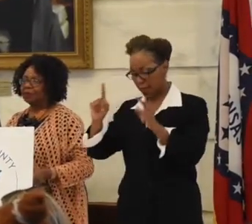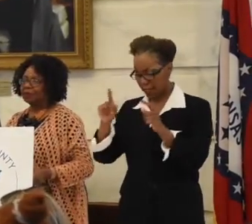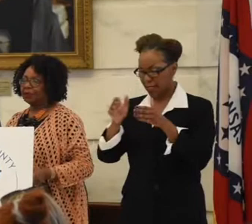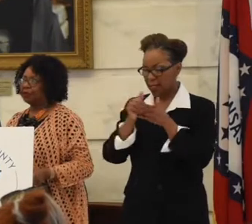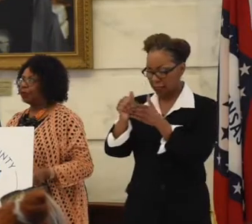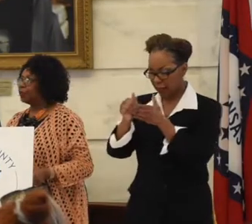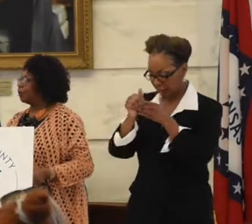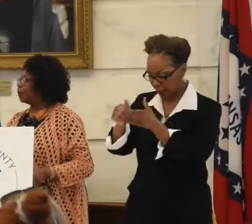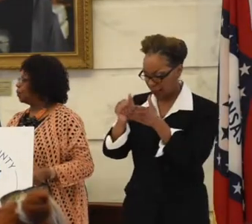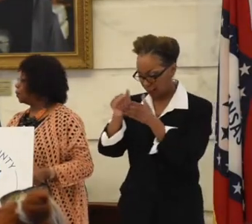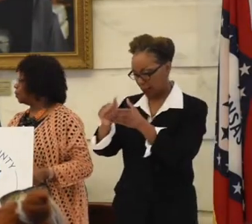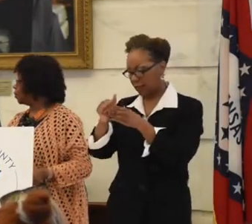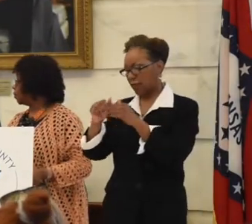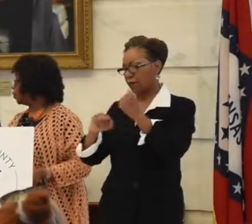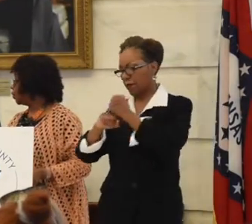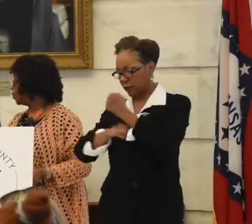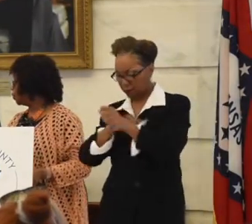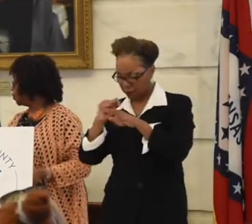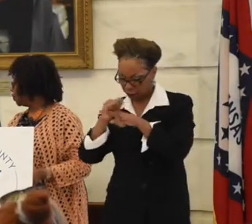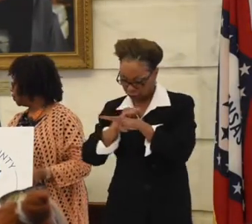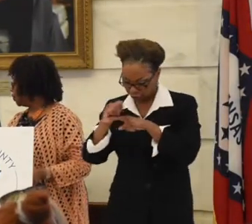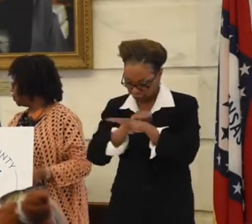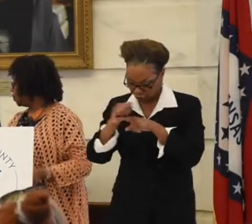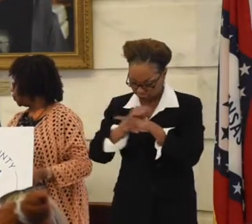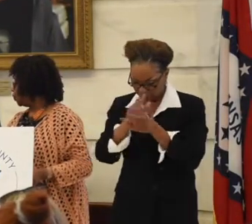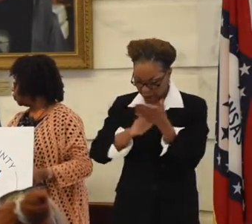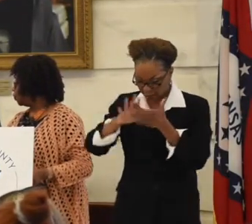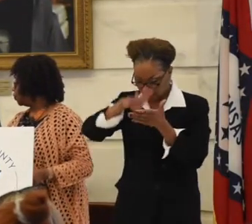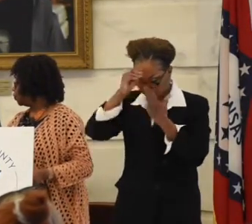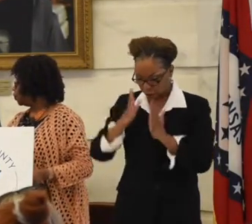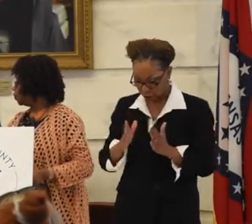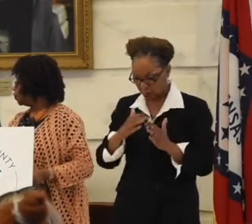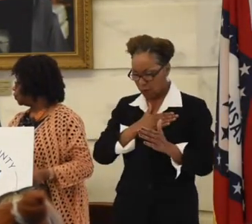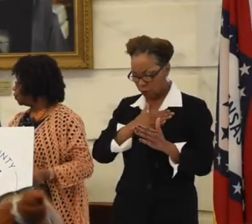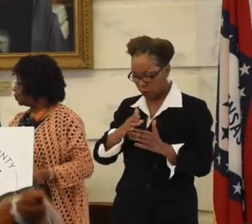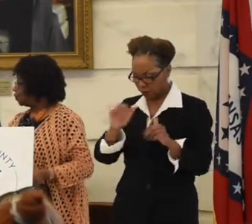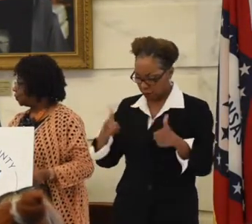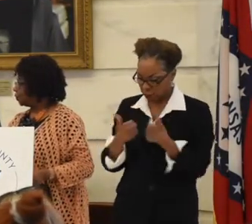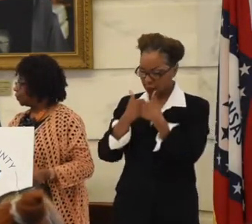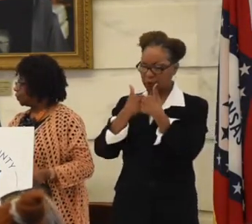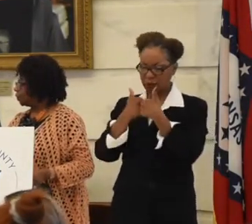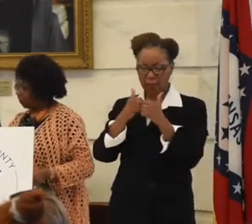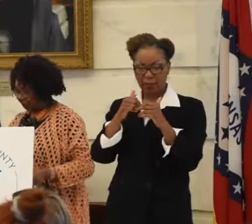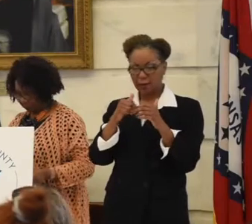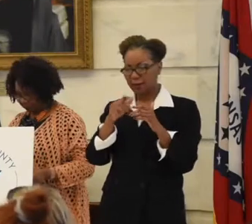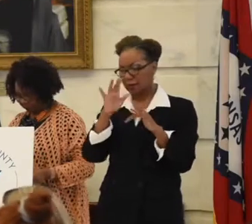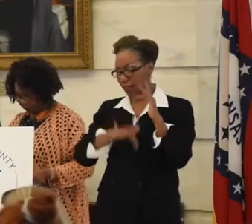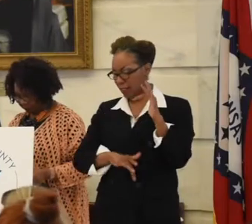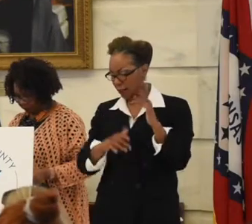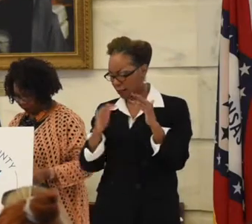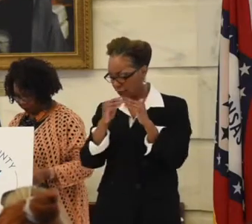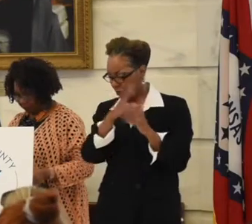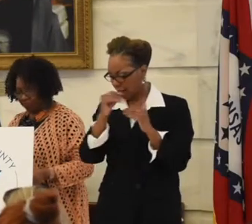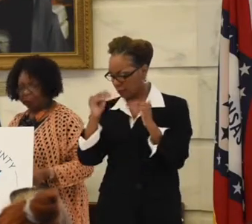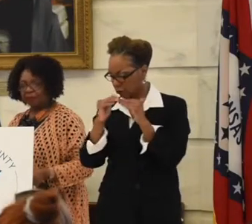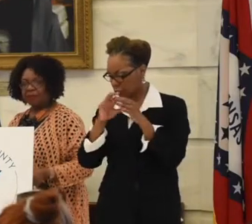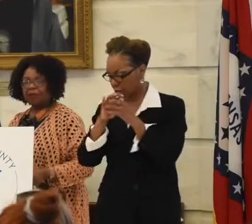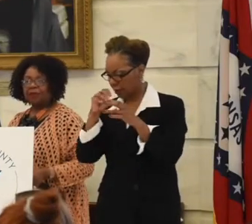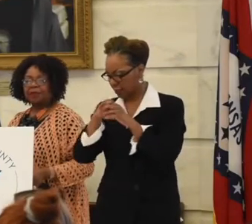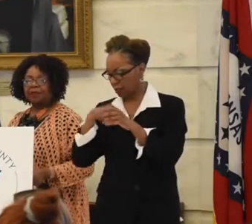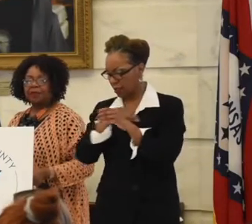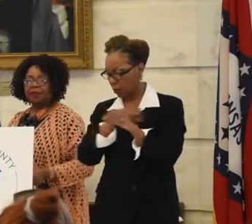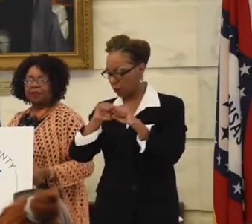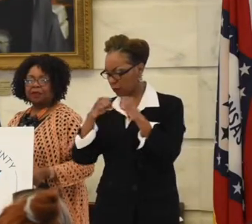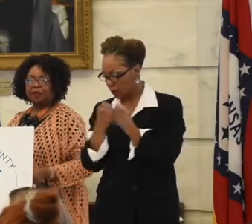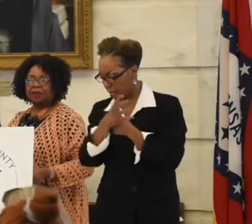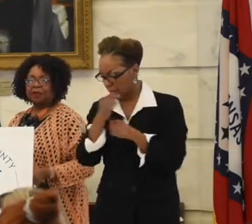foundation that trains college students as advocates who are willing to challenge the lack of fair and just relations in our society,